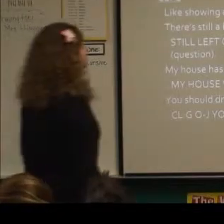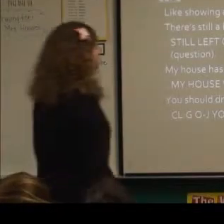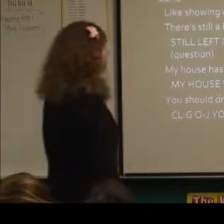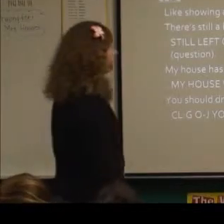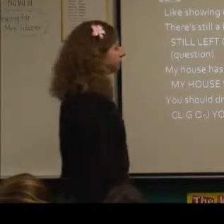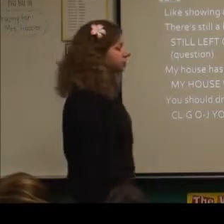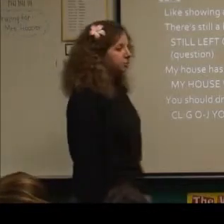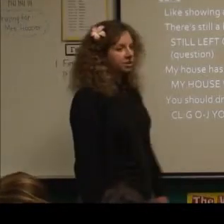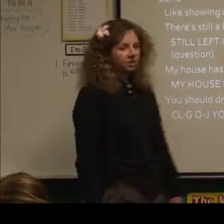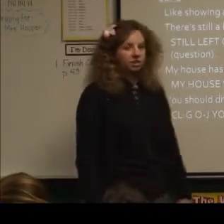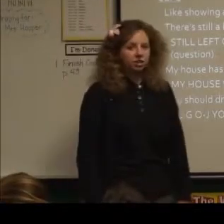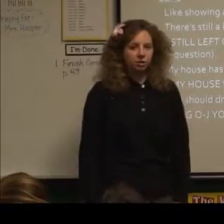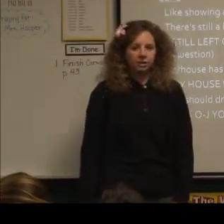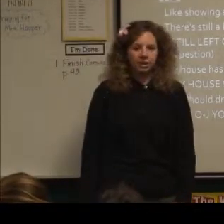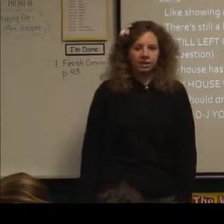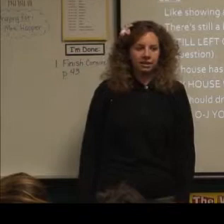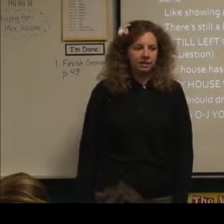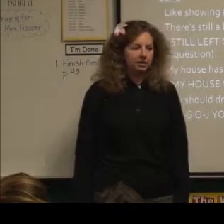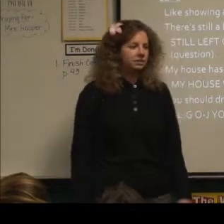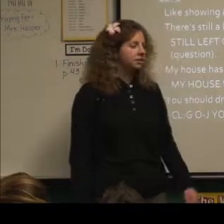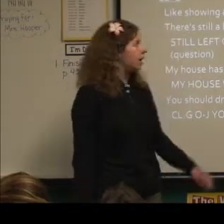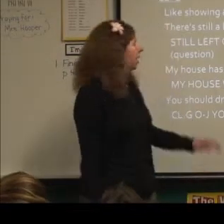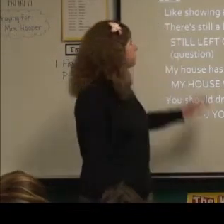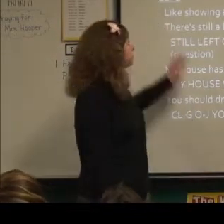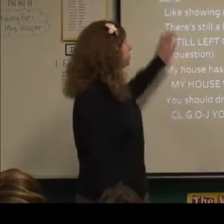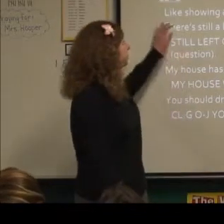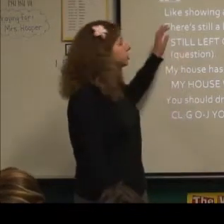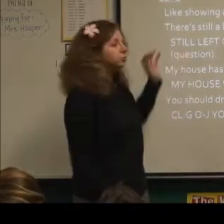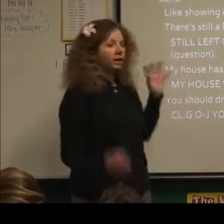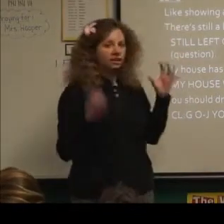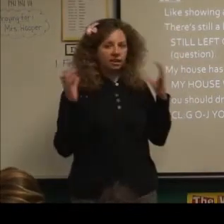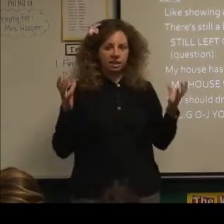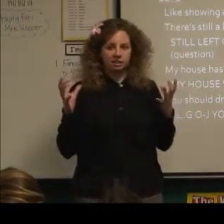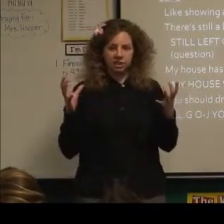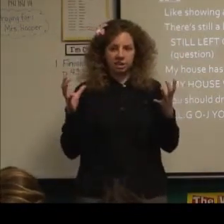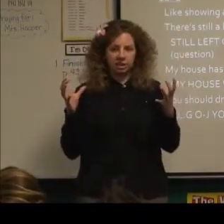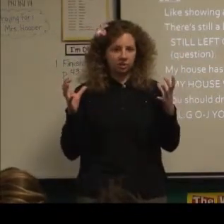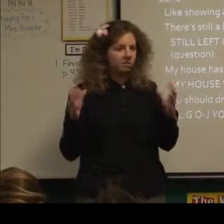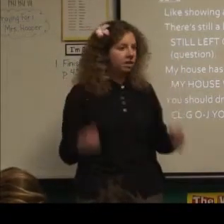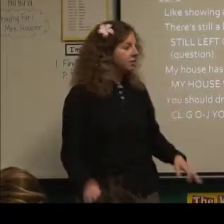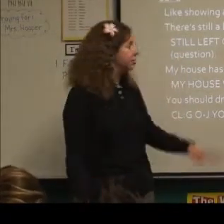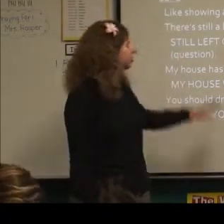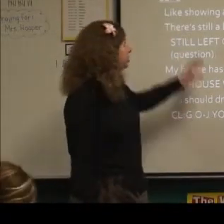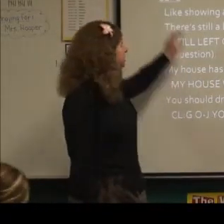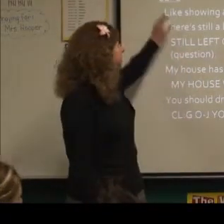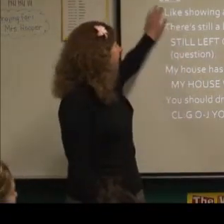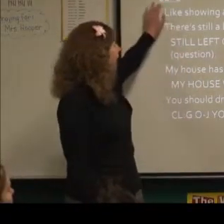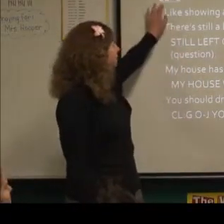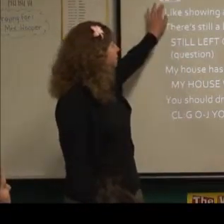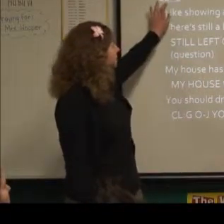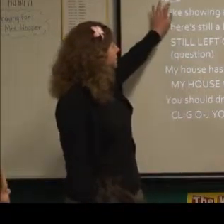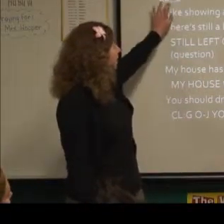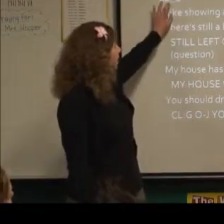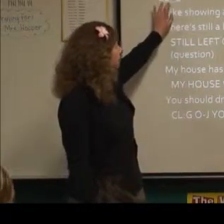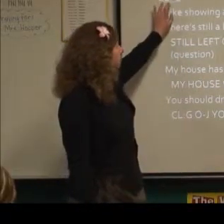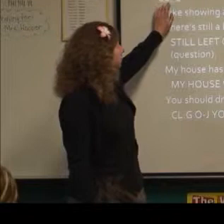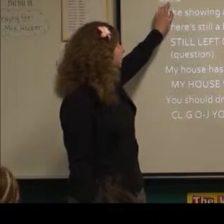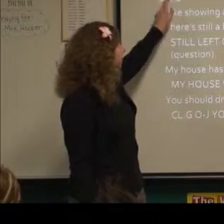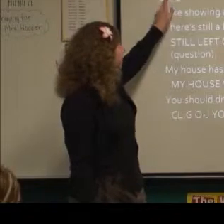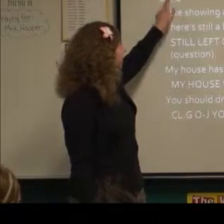So the first one that they're showing is, so whenever you write a classifier down, then you're going to put a capital CL, and then